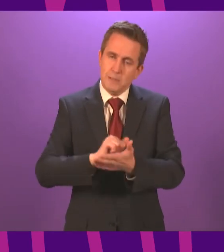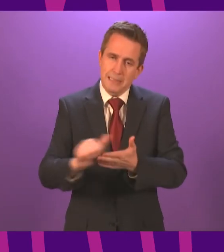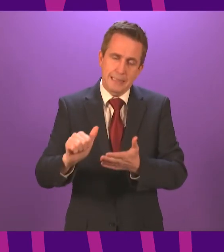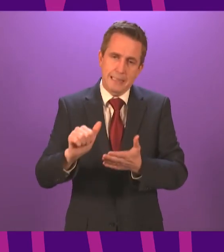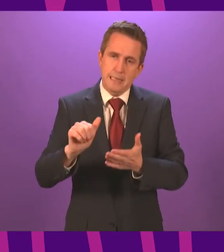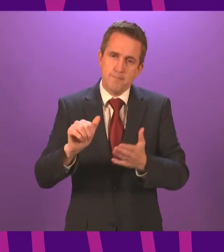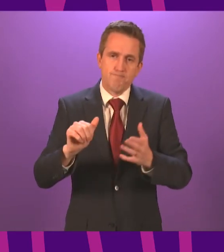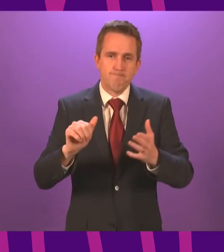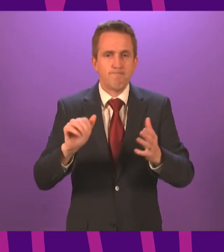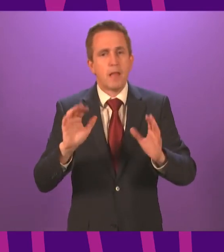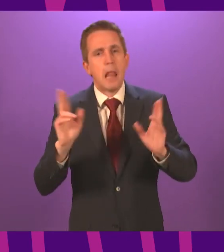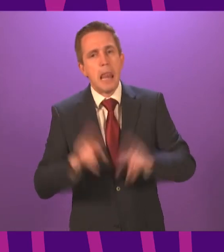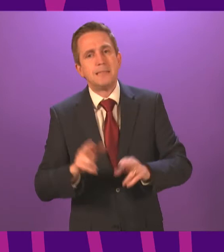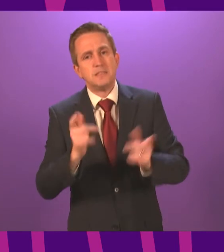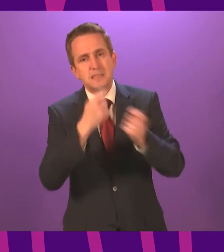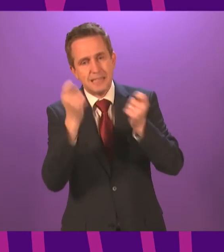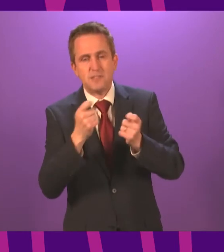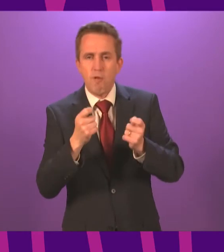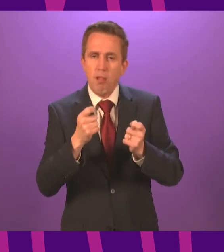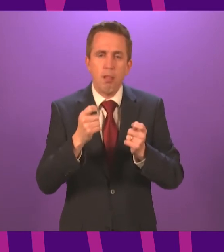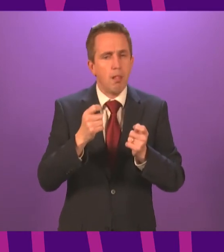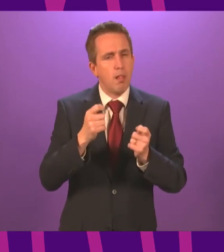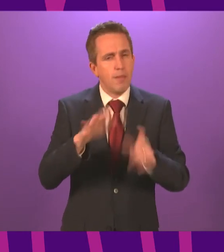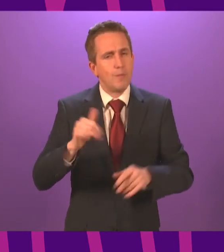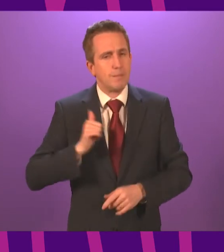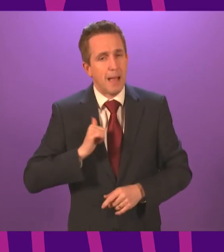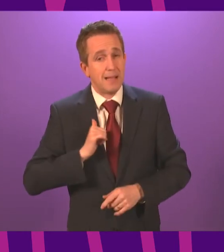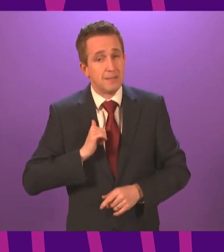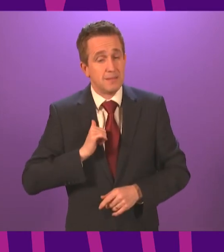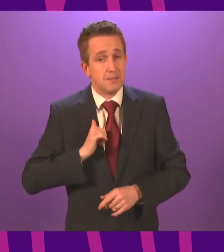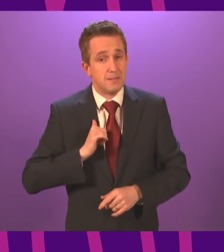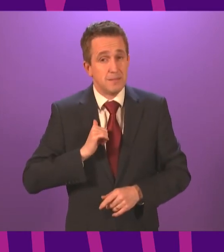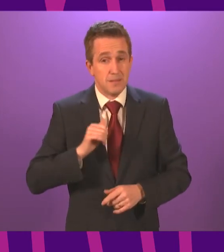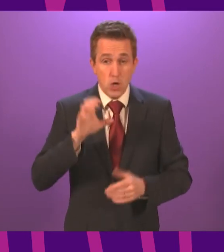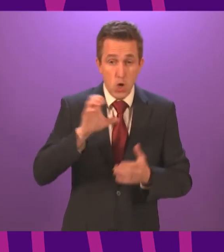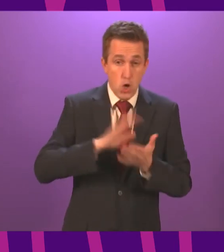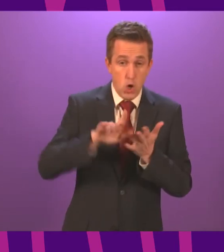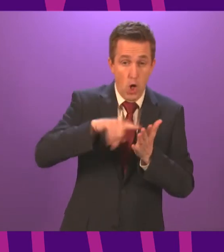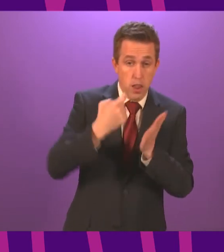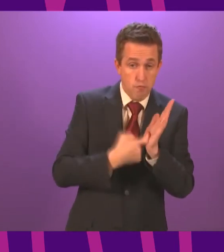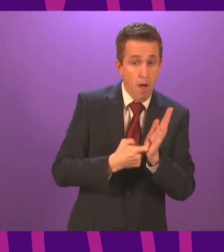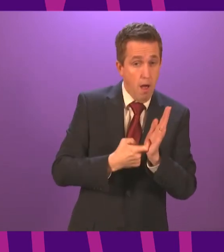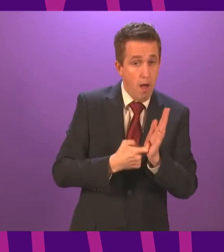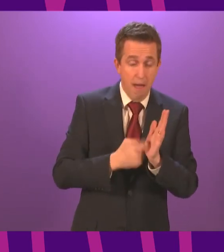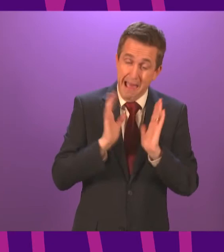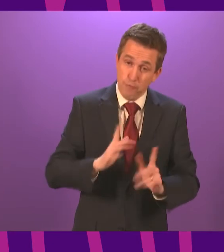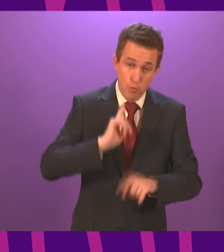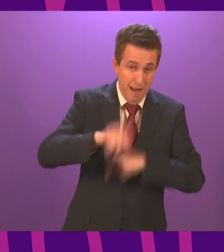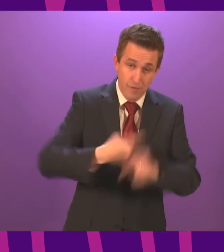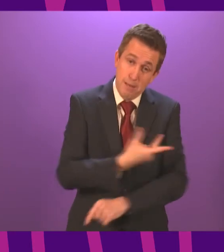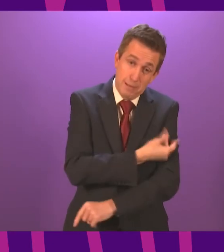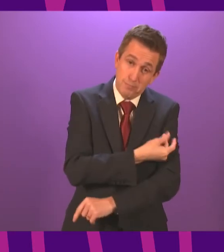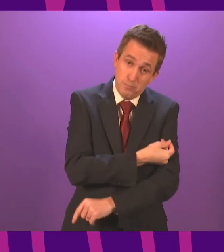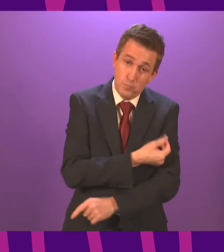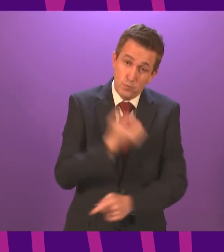effect than for bacterial infections. Cholera, you need to get injected every year, for example. But the